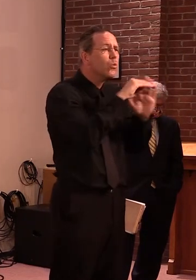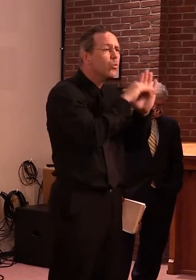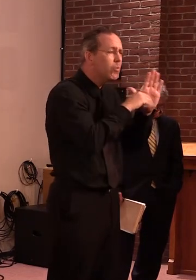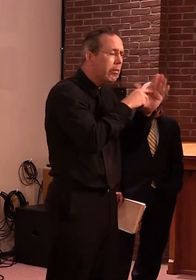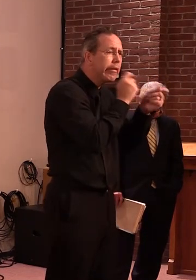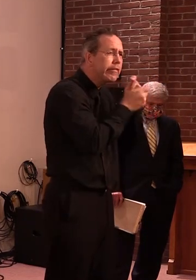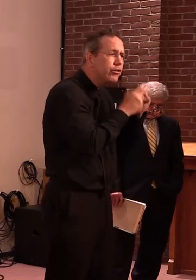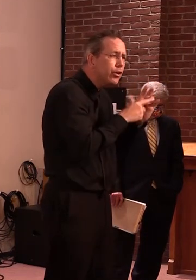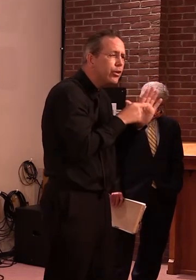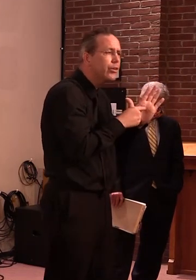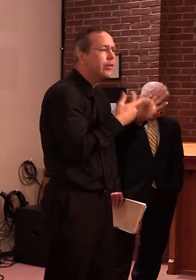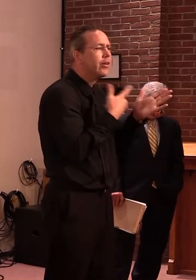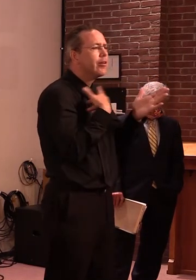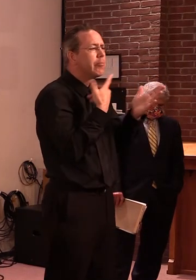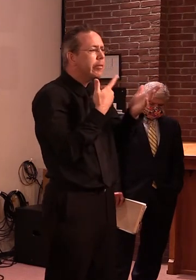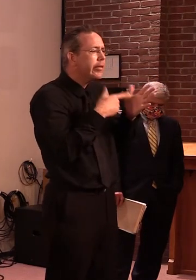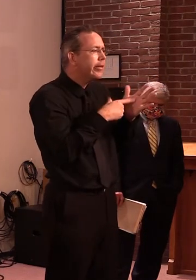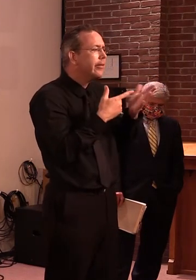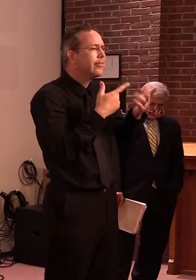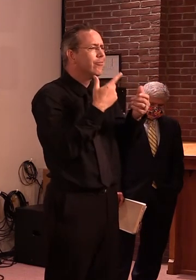how we're going to reopen schools in the fall.